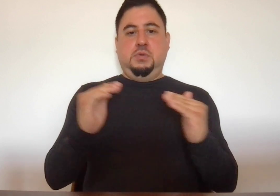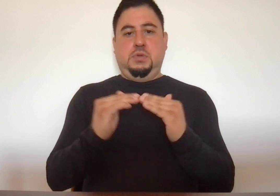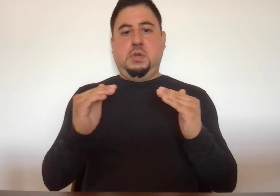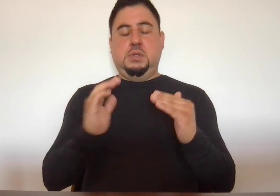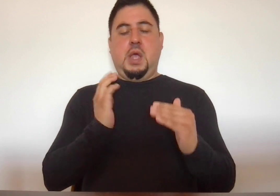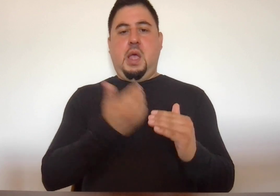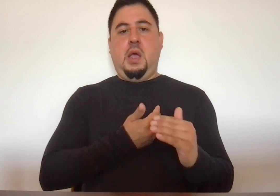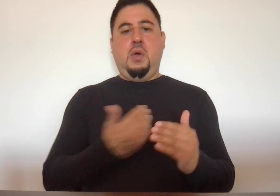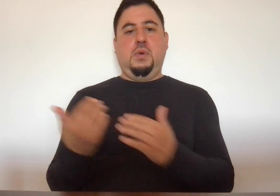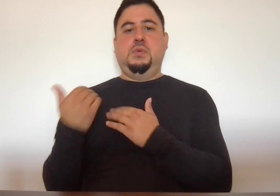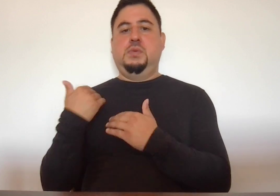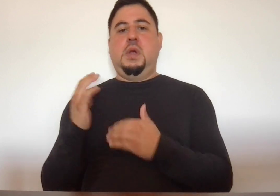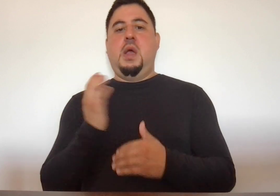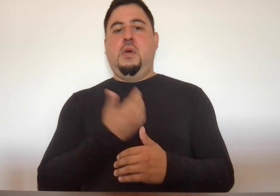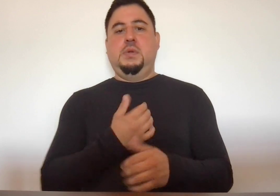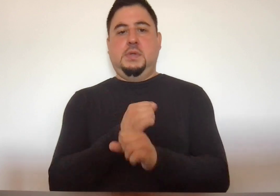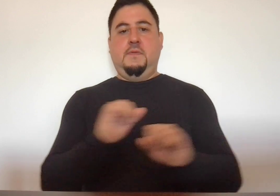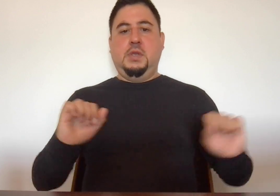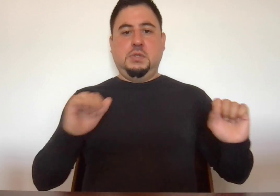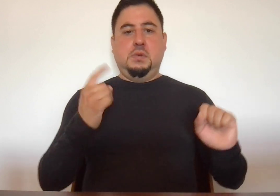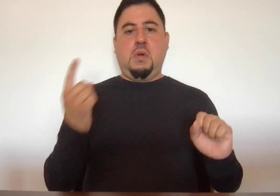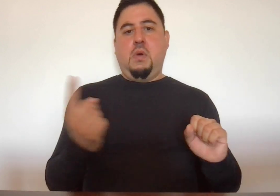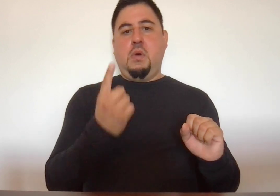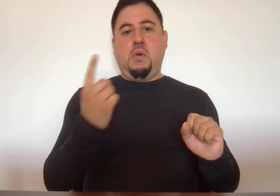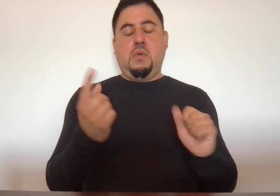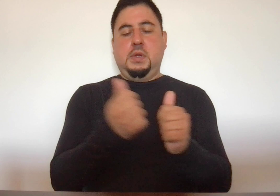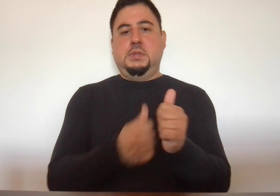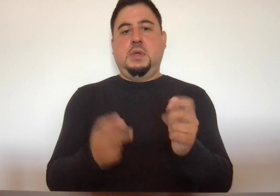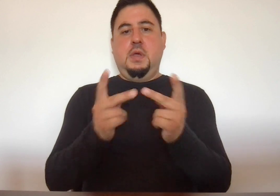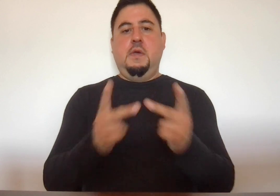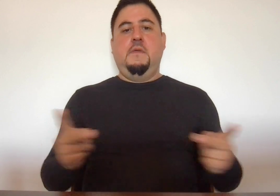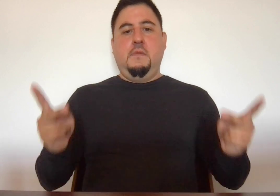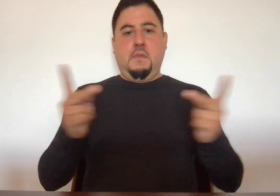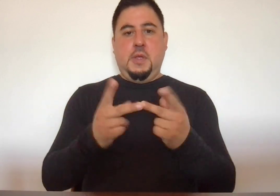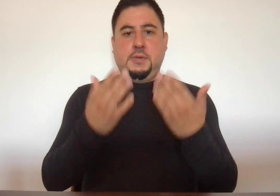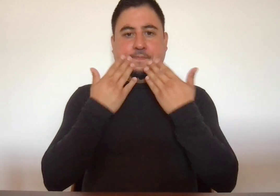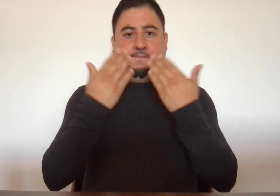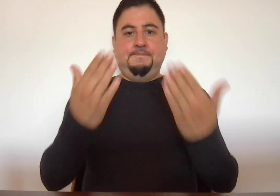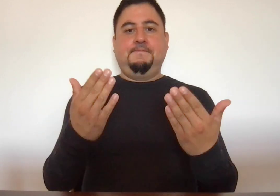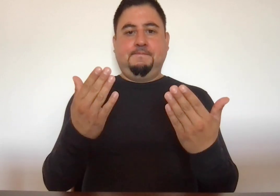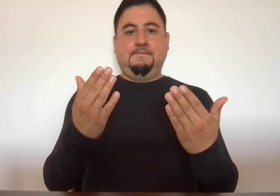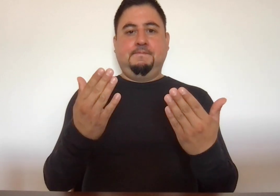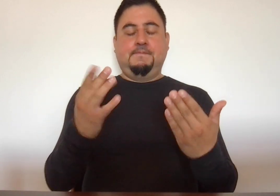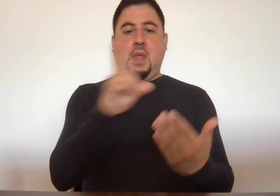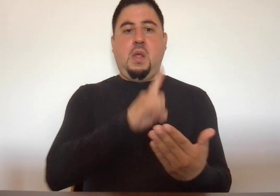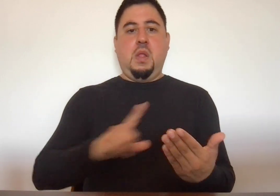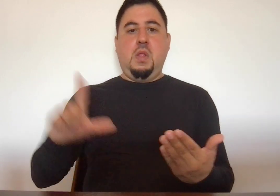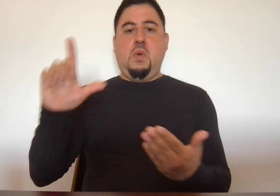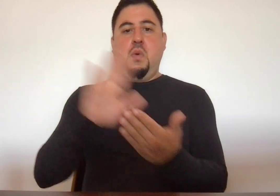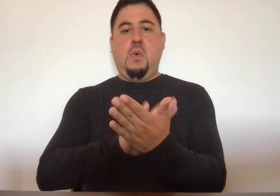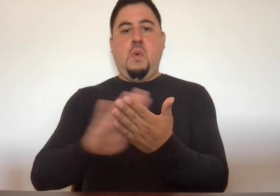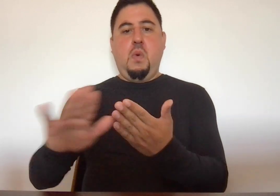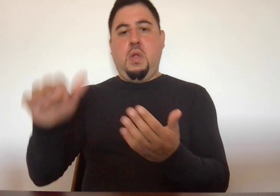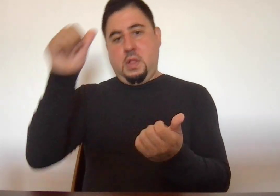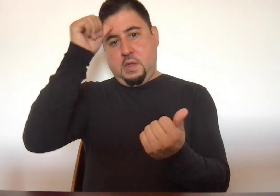just, our duty and our salvation, always and everywhere to give you thanks, Lord, Holy